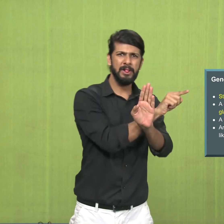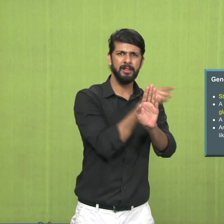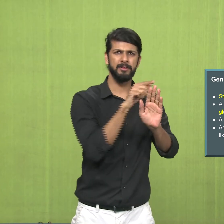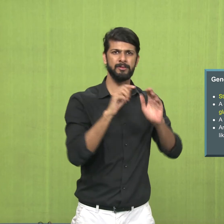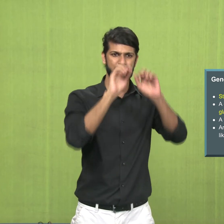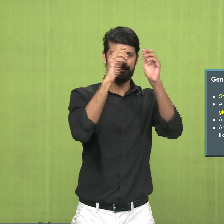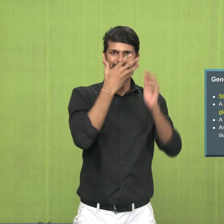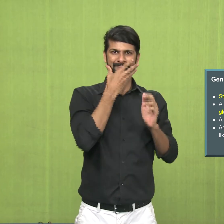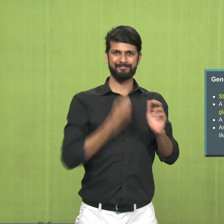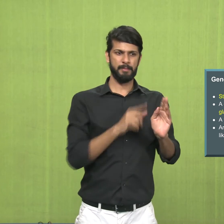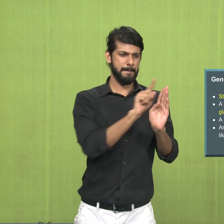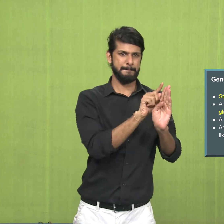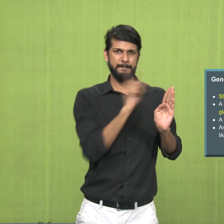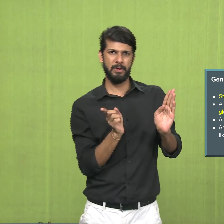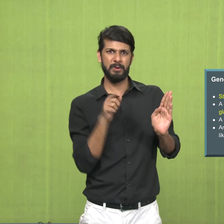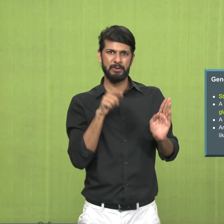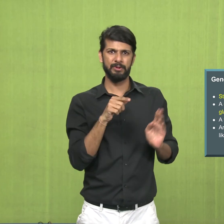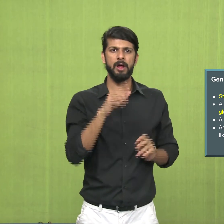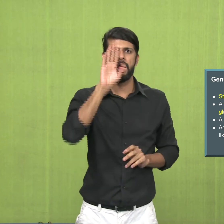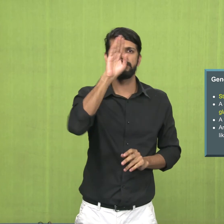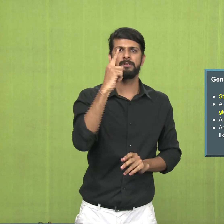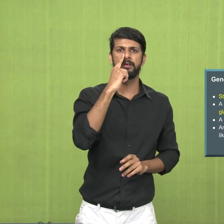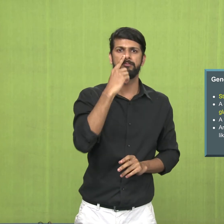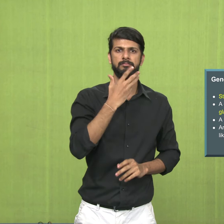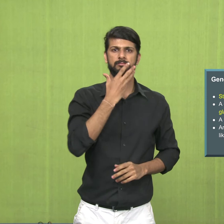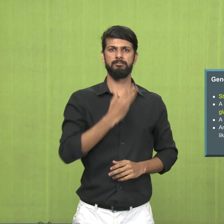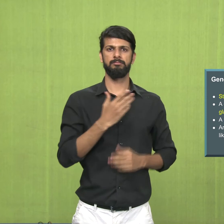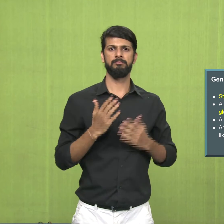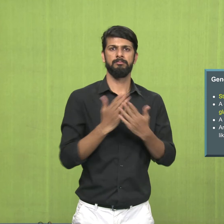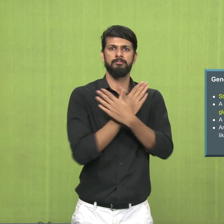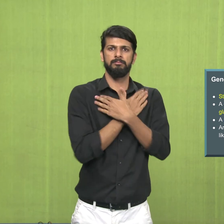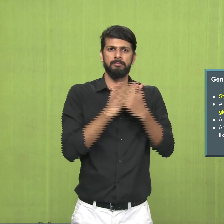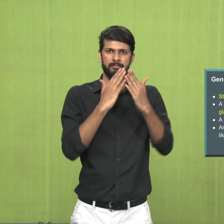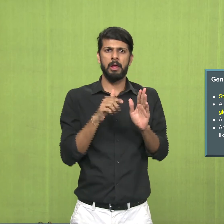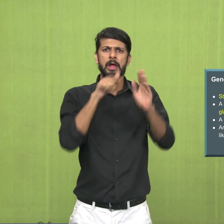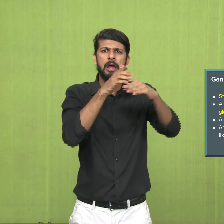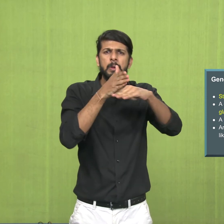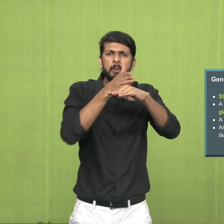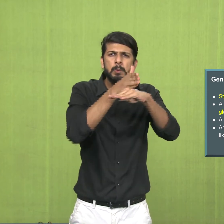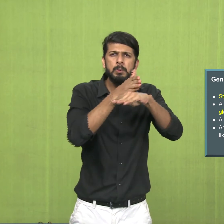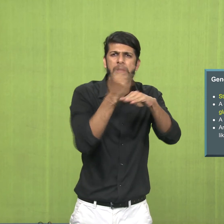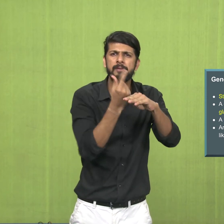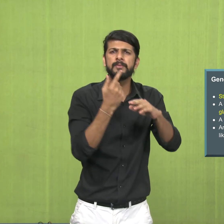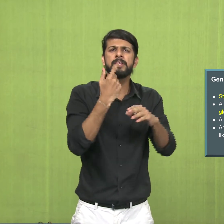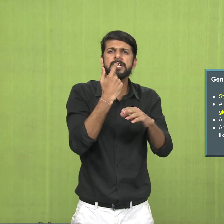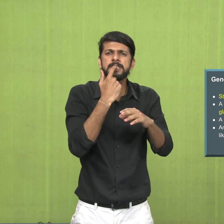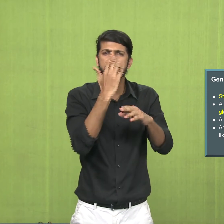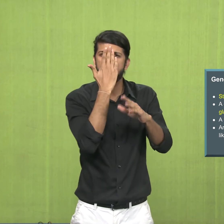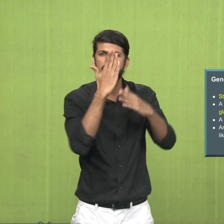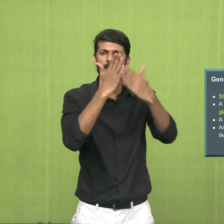Right next to the magician is a queen who is placed behind a screen made